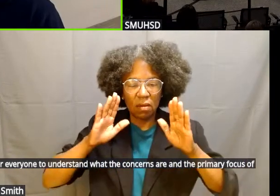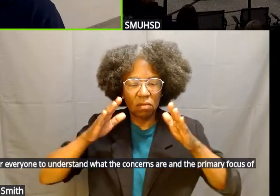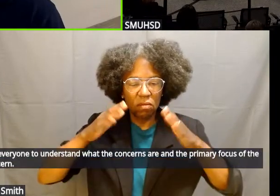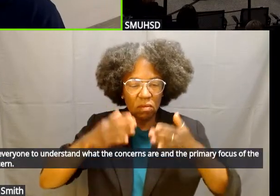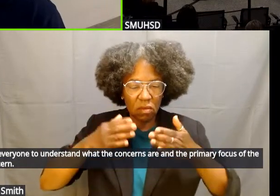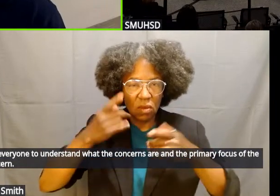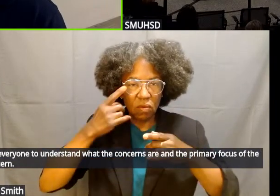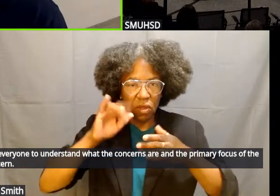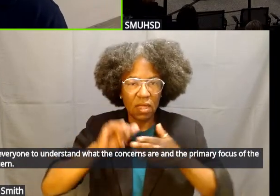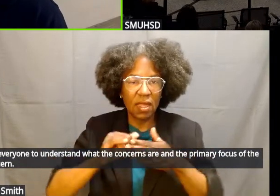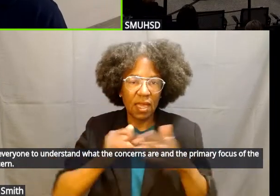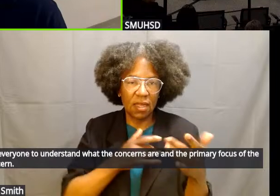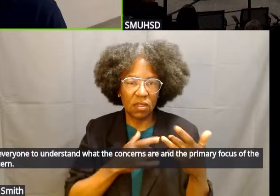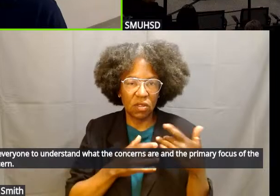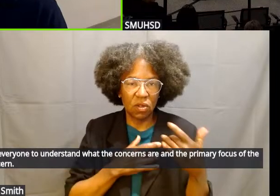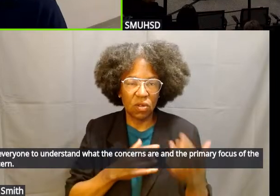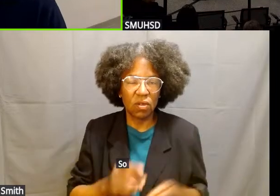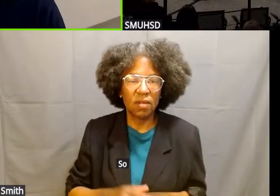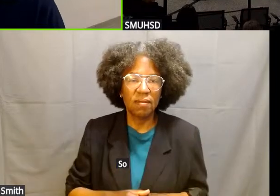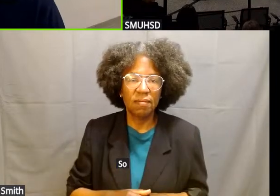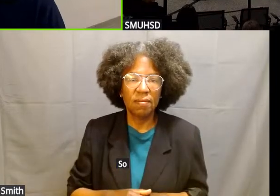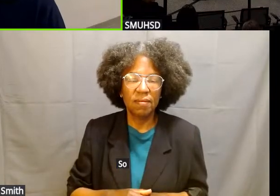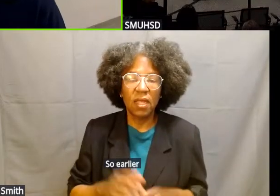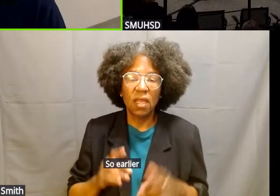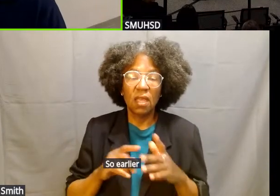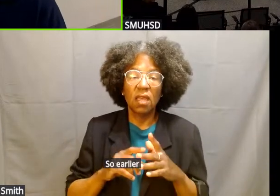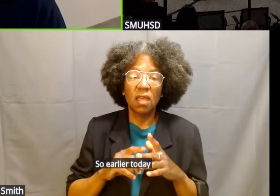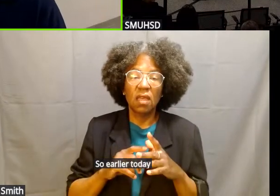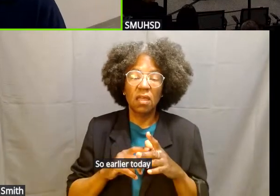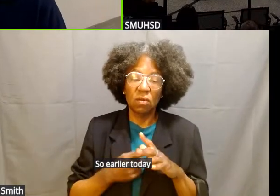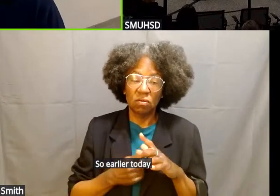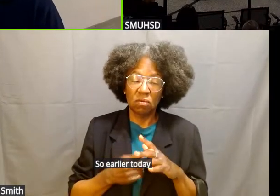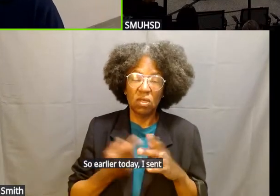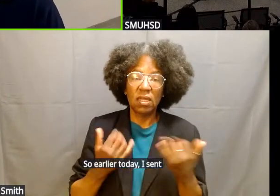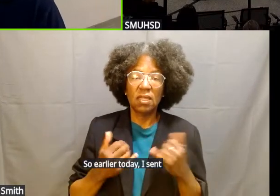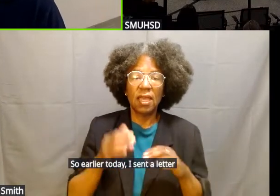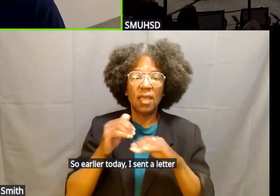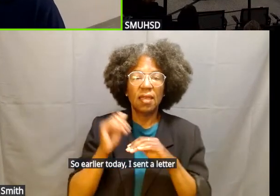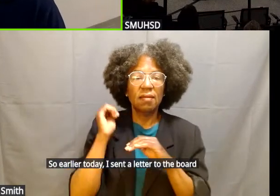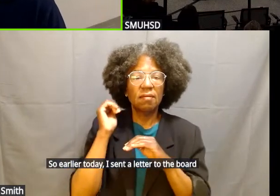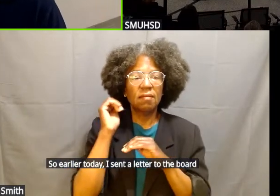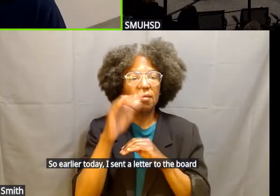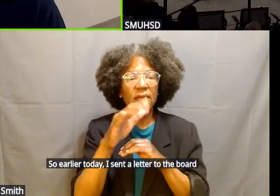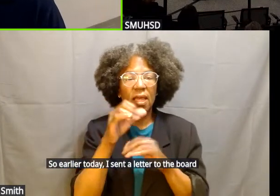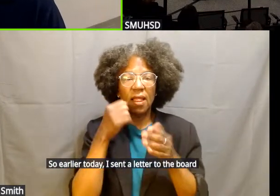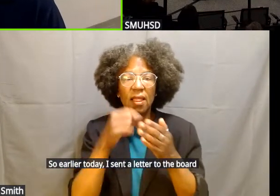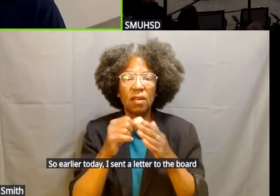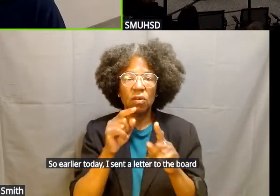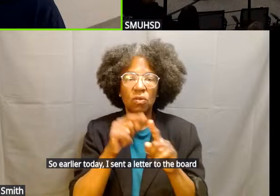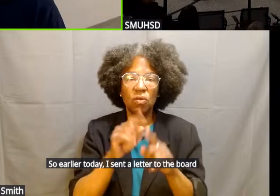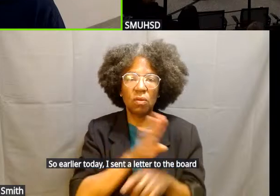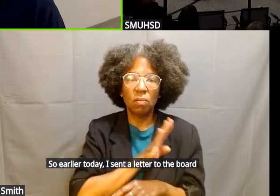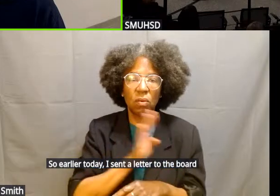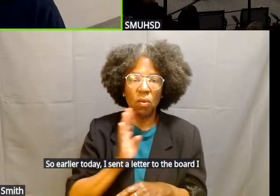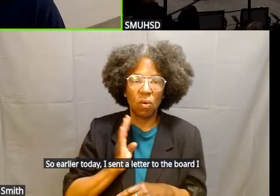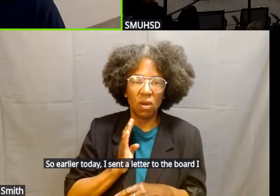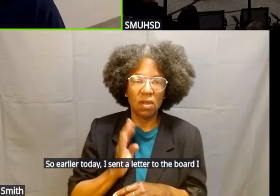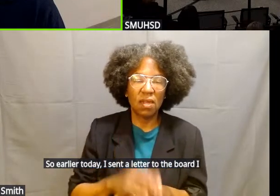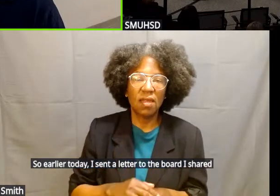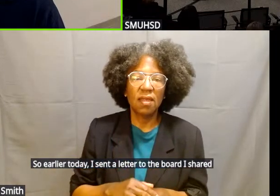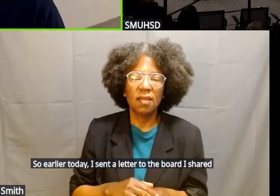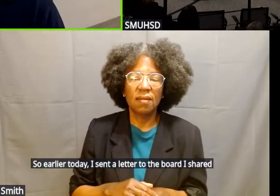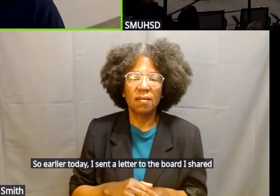concern. So earlier today, I sent a letter to the board I shared the